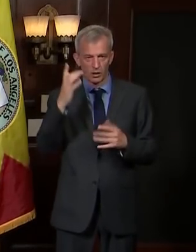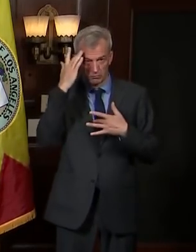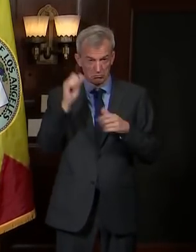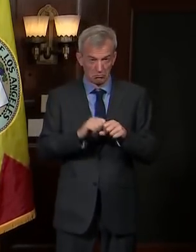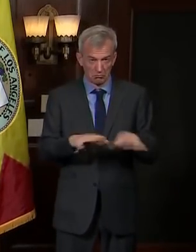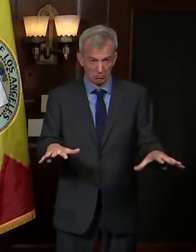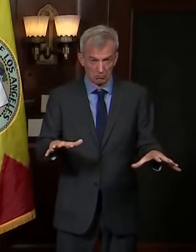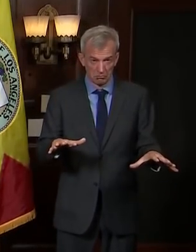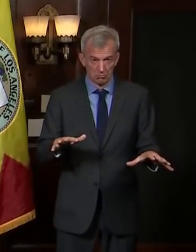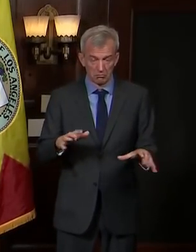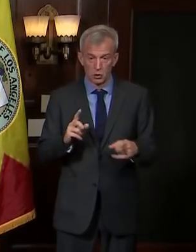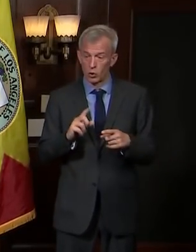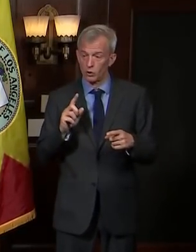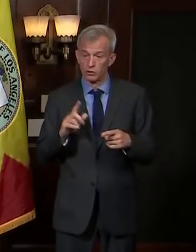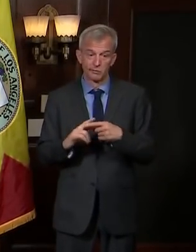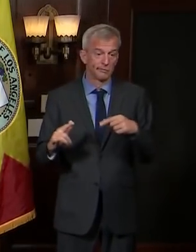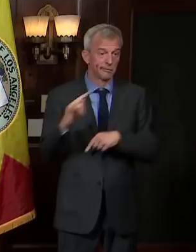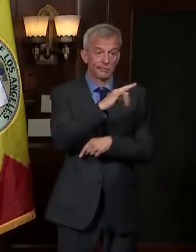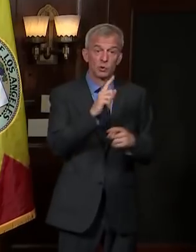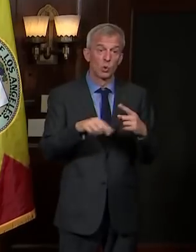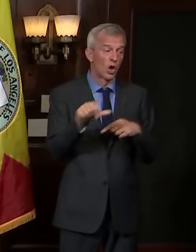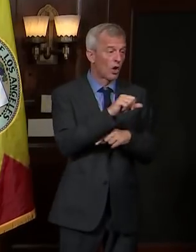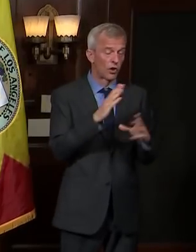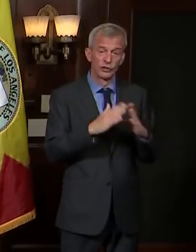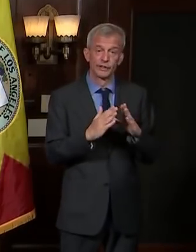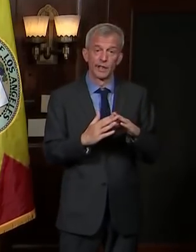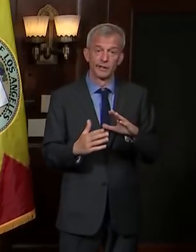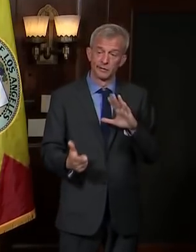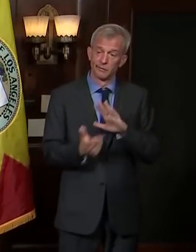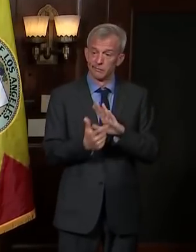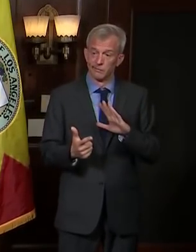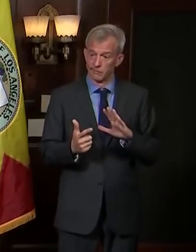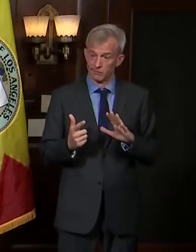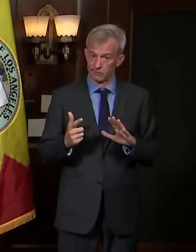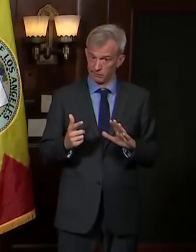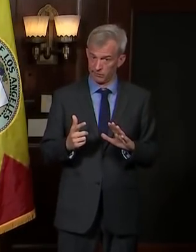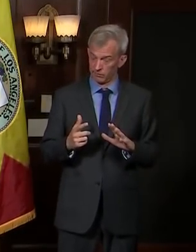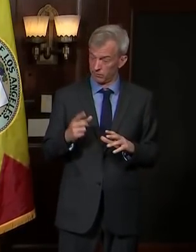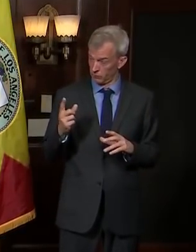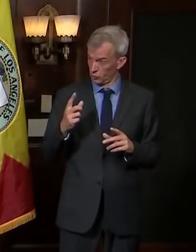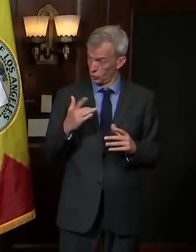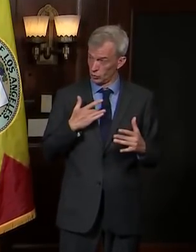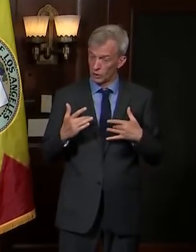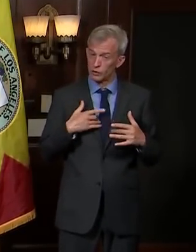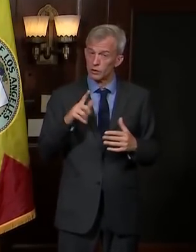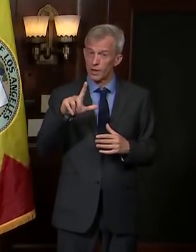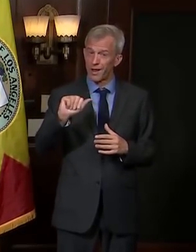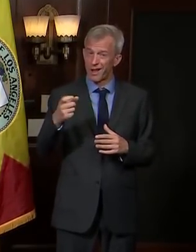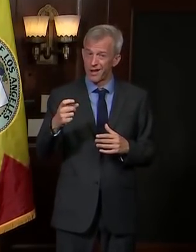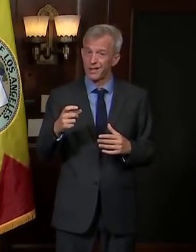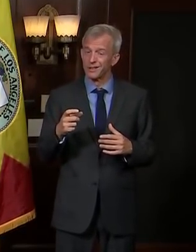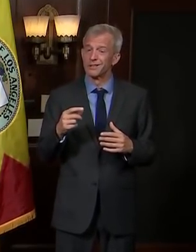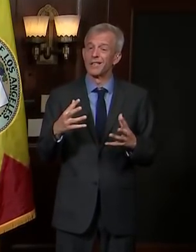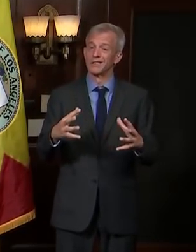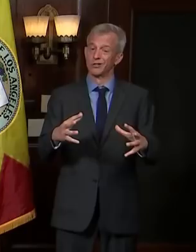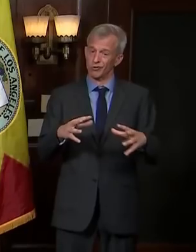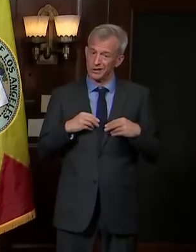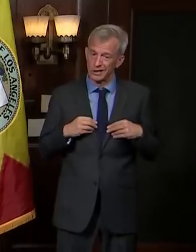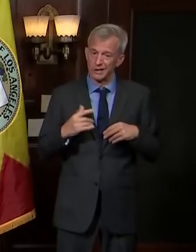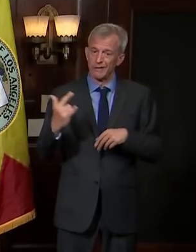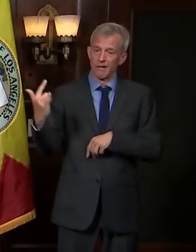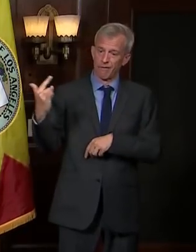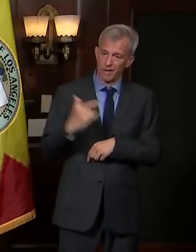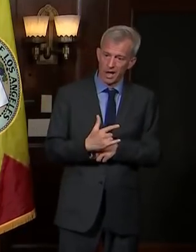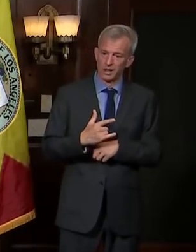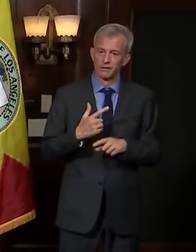you were, and is that a concern to you that LAX is receiving flights from places that are